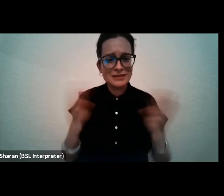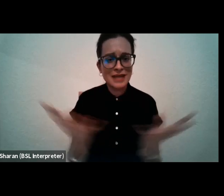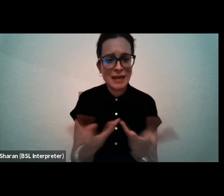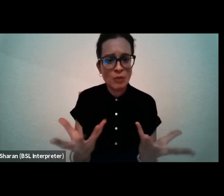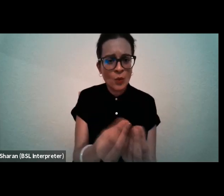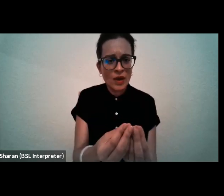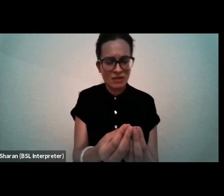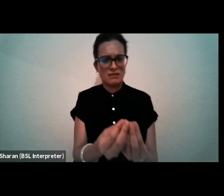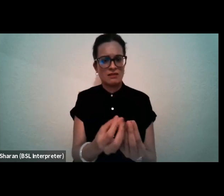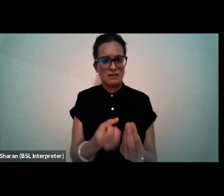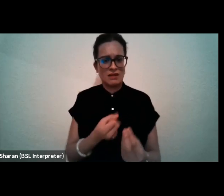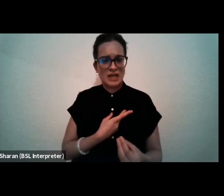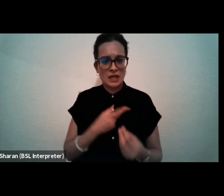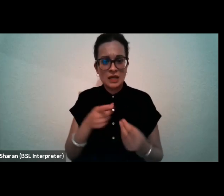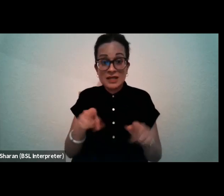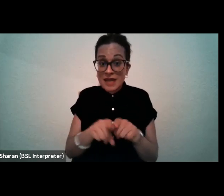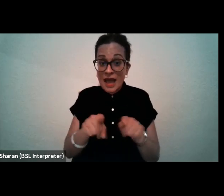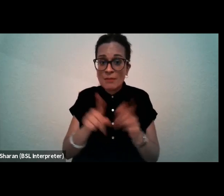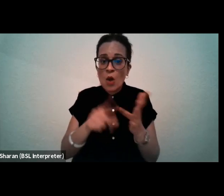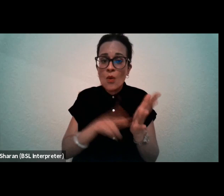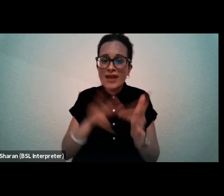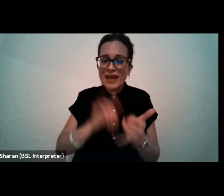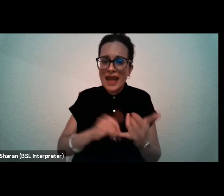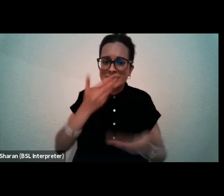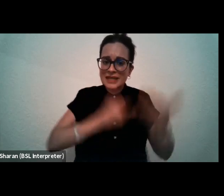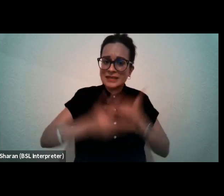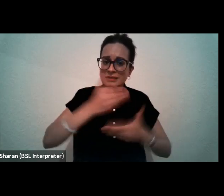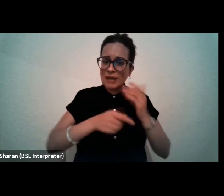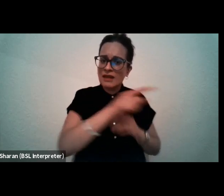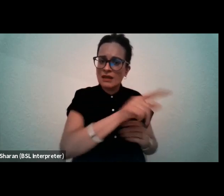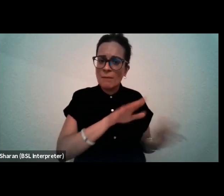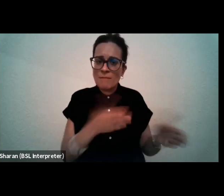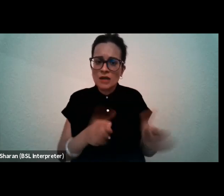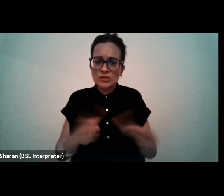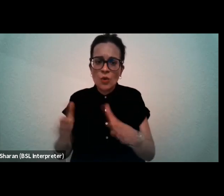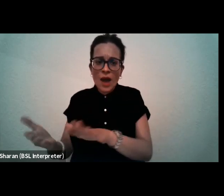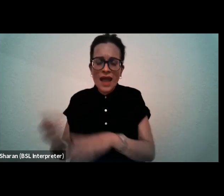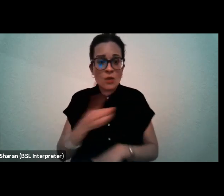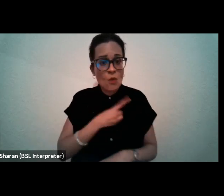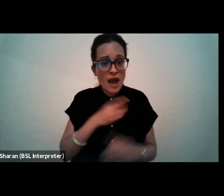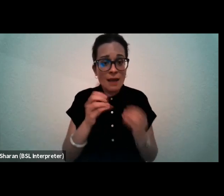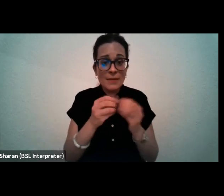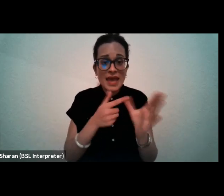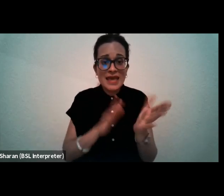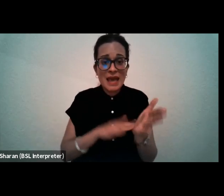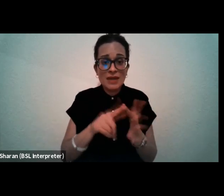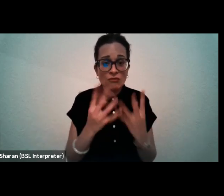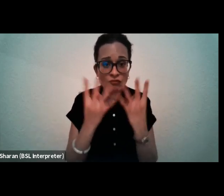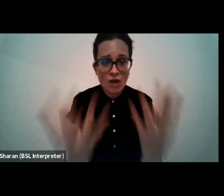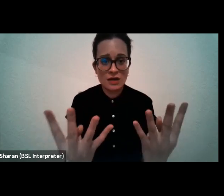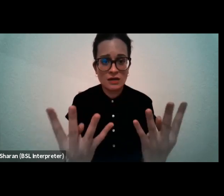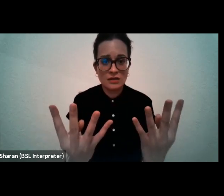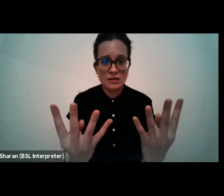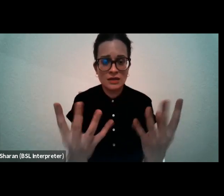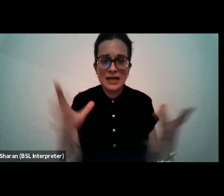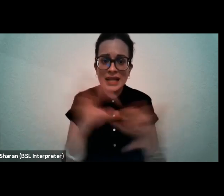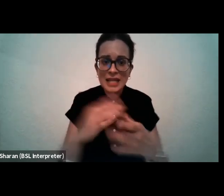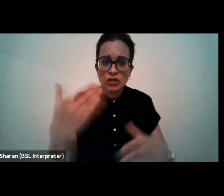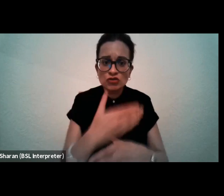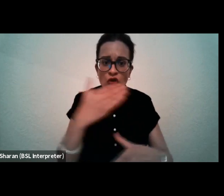showed was part of the reason why so many people lose their lives is because BAME workers at the front line in terms of the